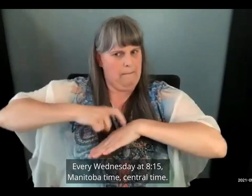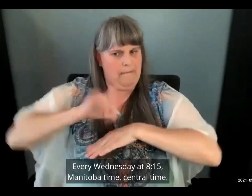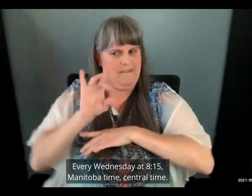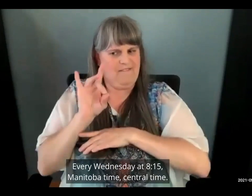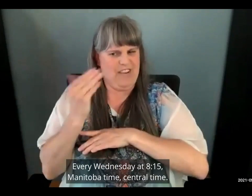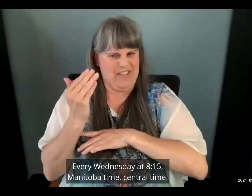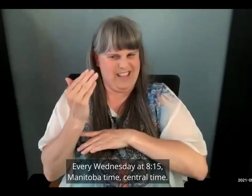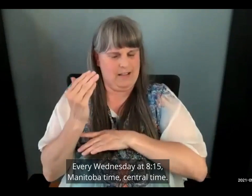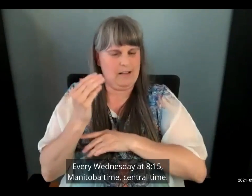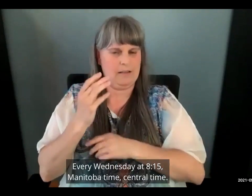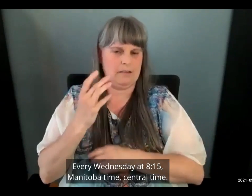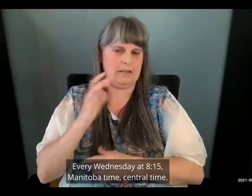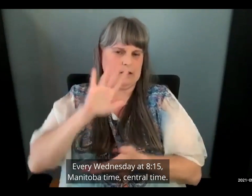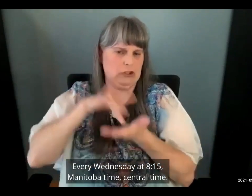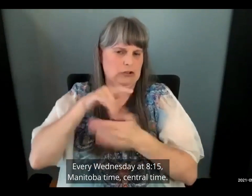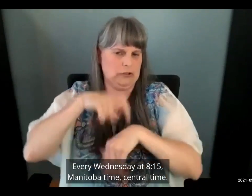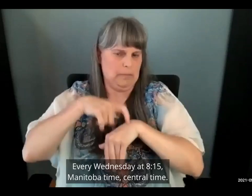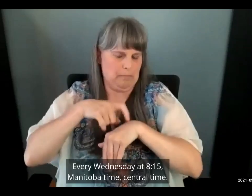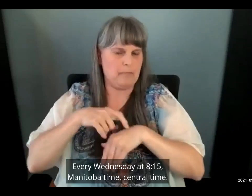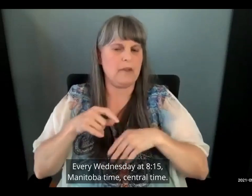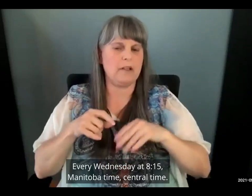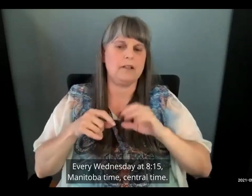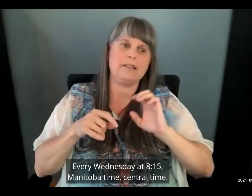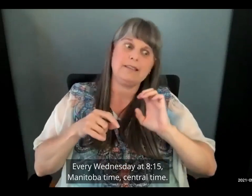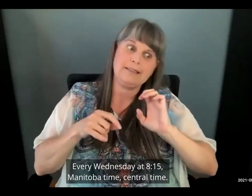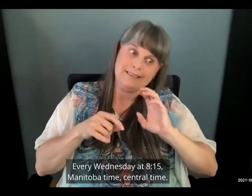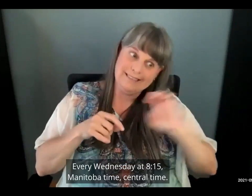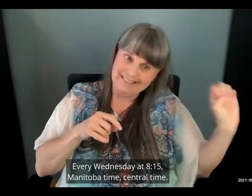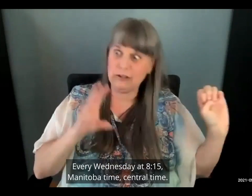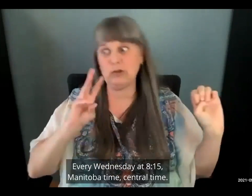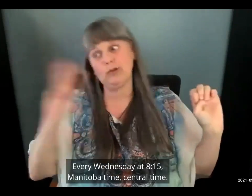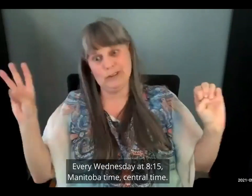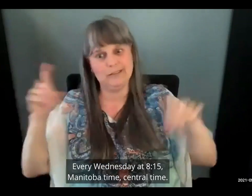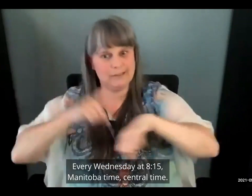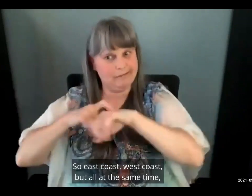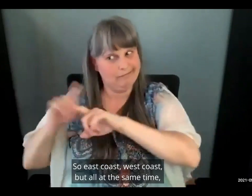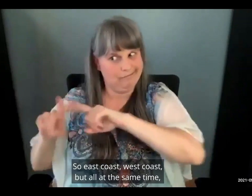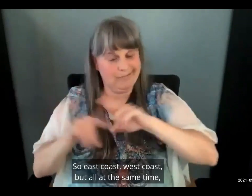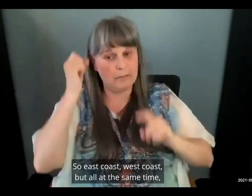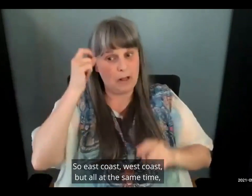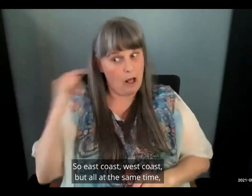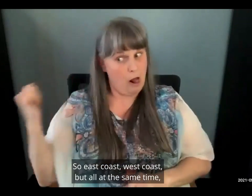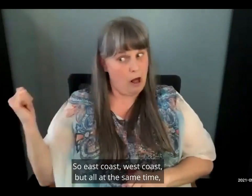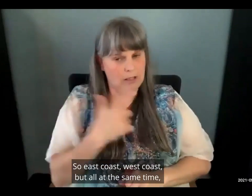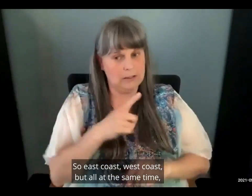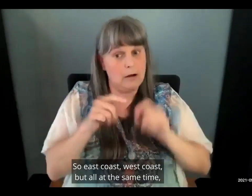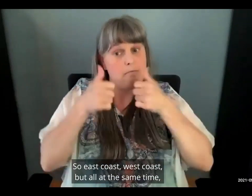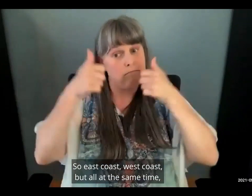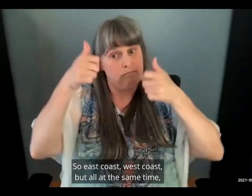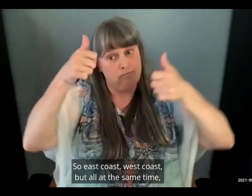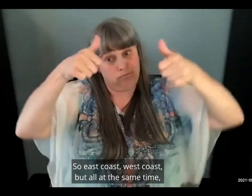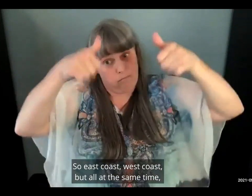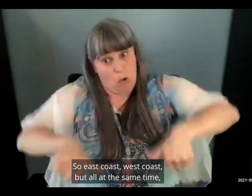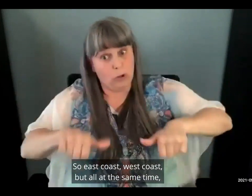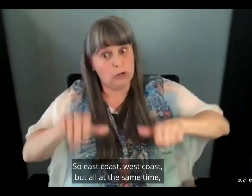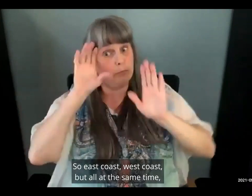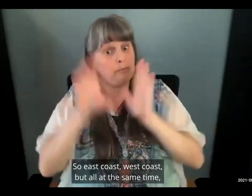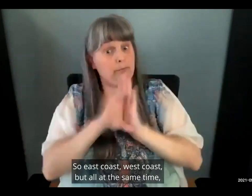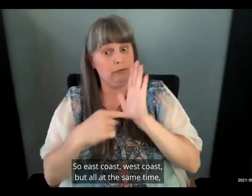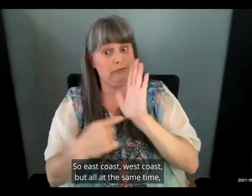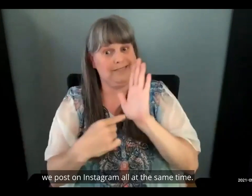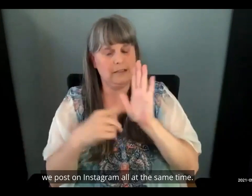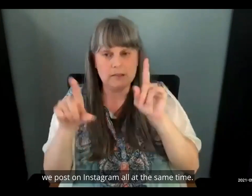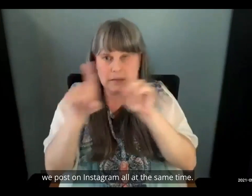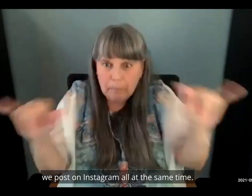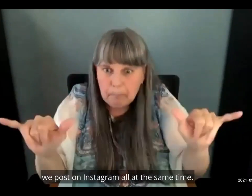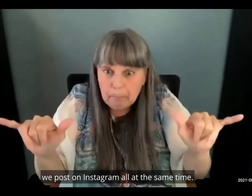every Wednesday at 8:15 Manitoba time, Central time. So East Coast, West Coast, but all at the same